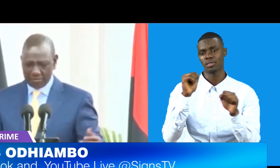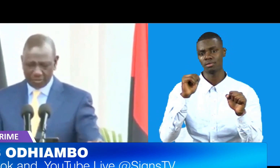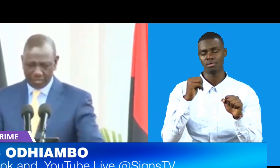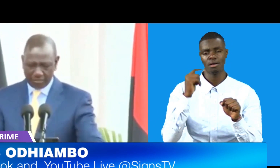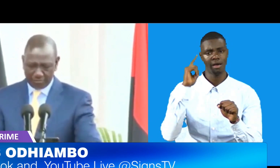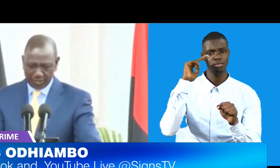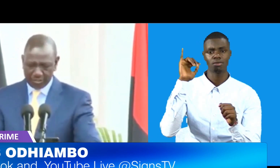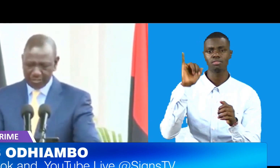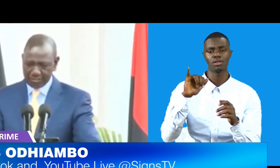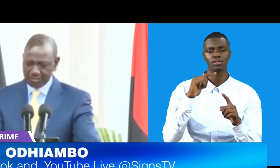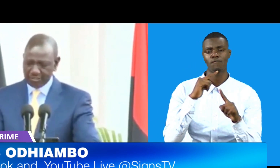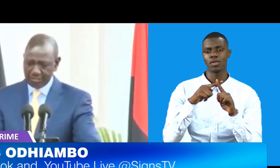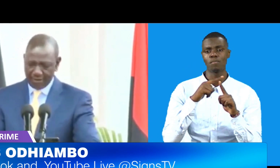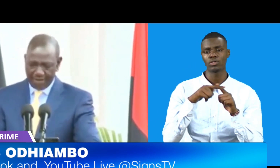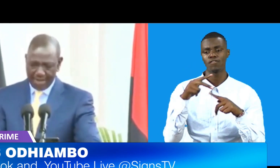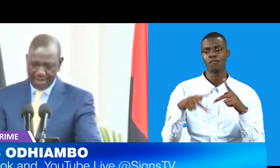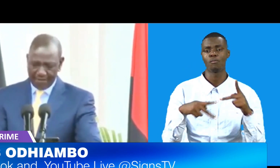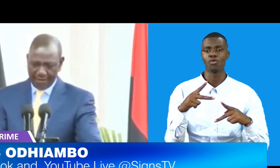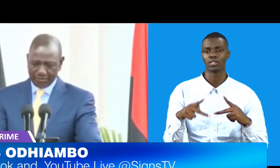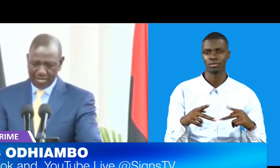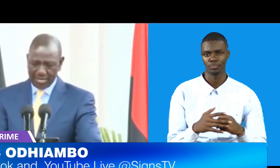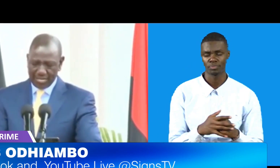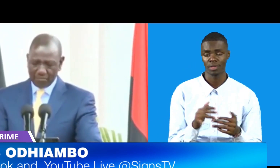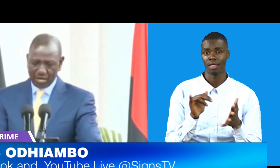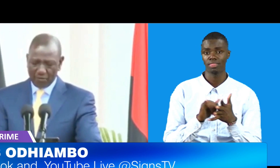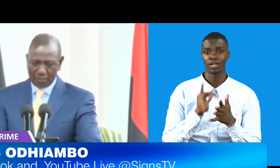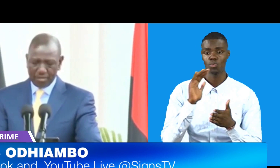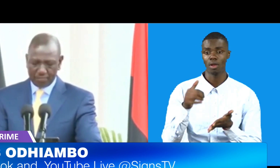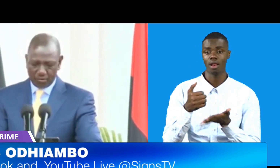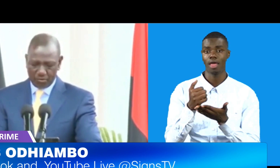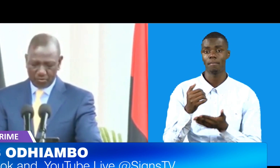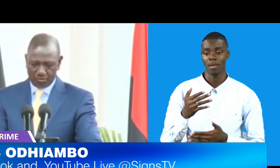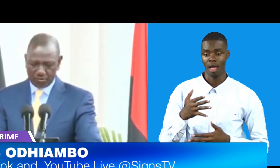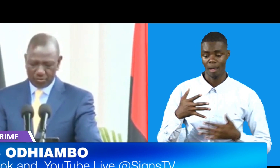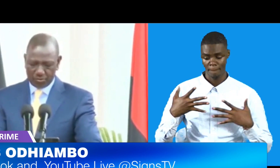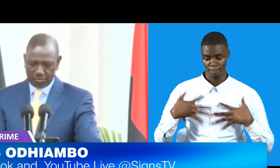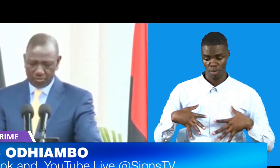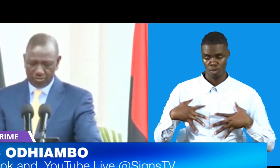very positive process that will enable our people